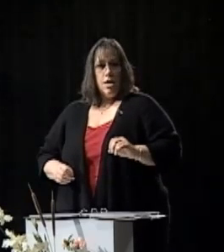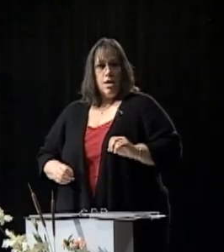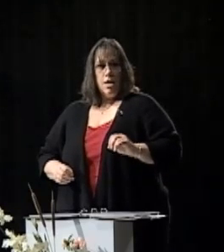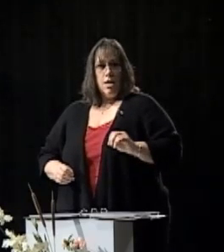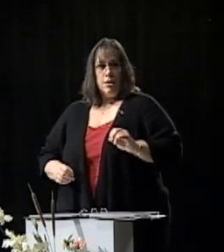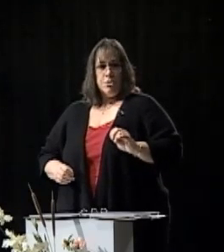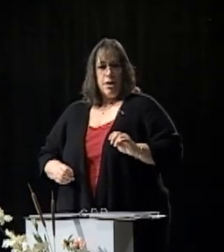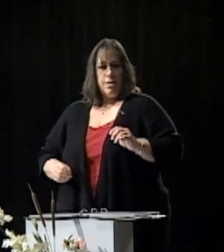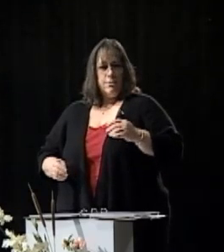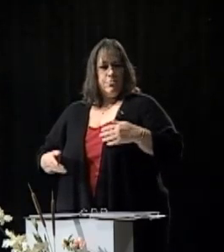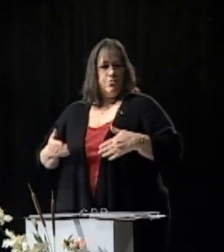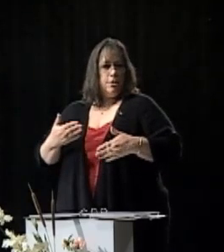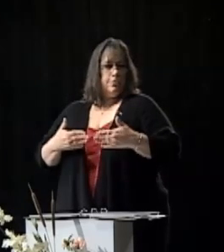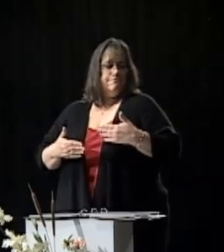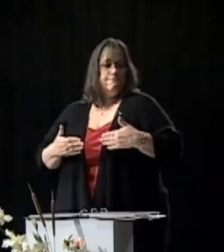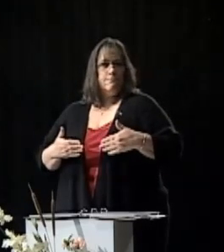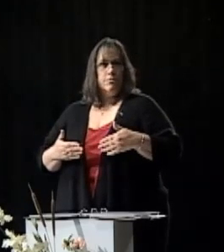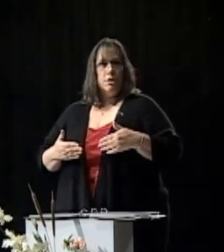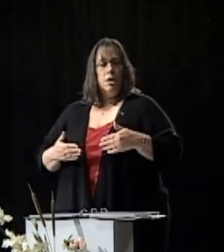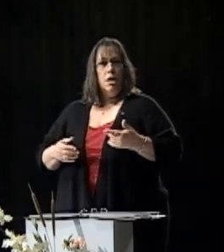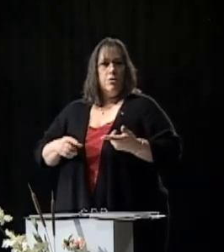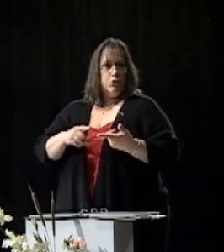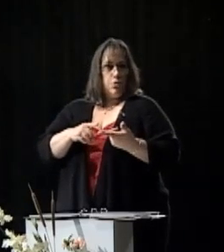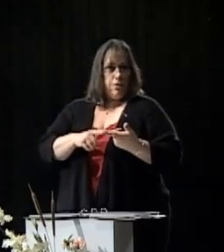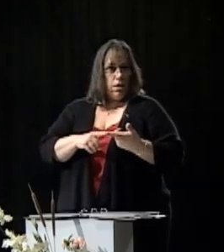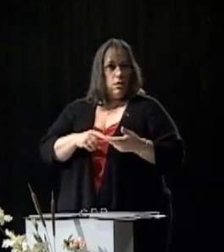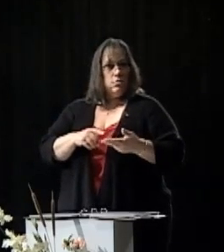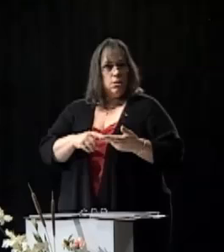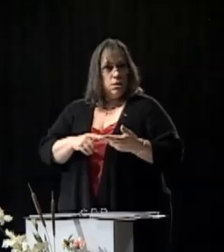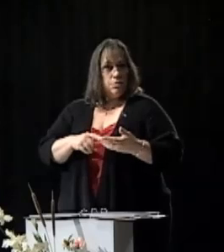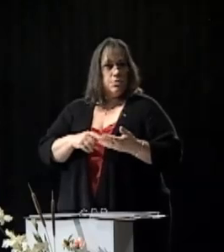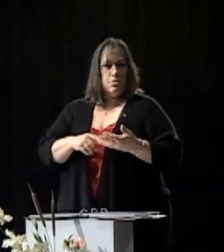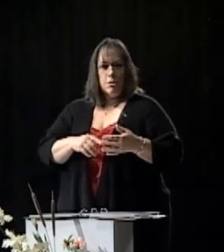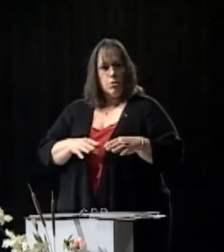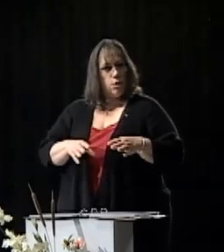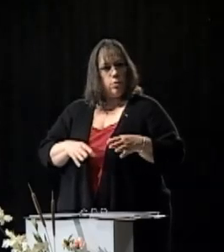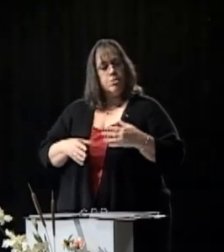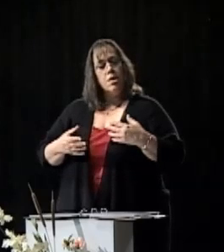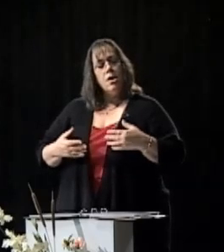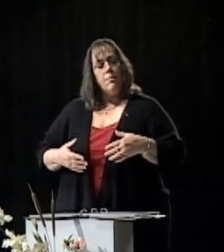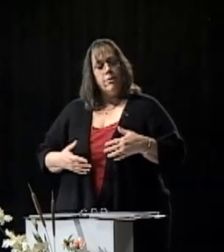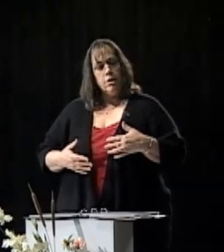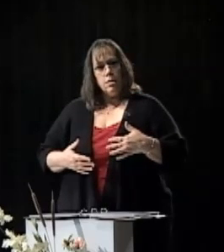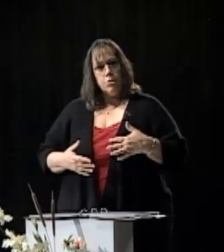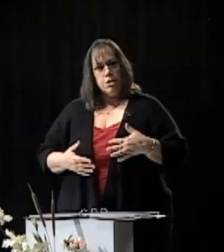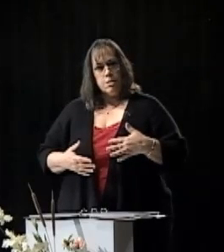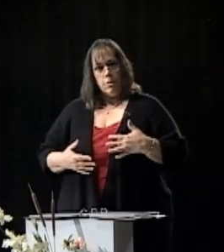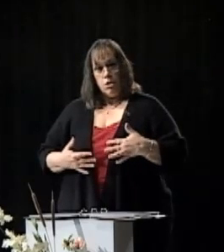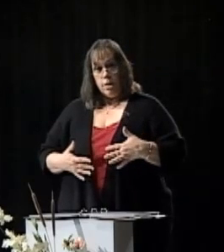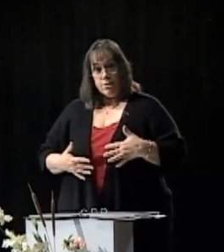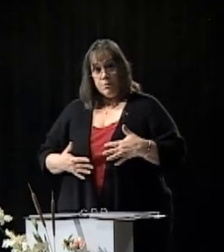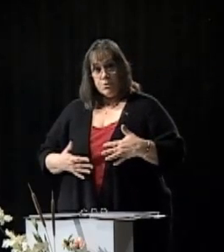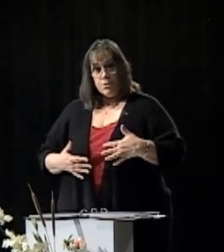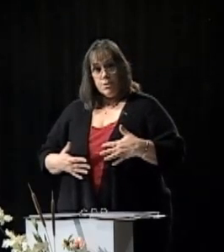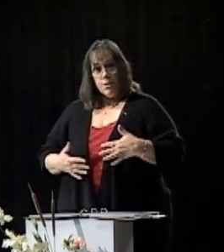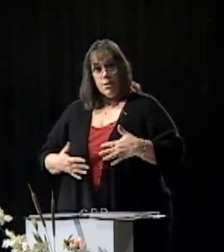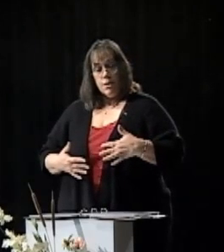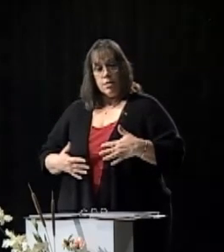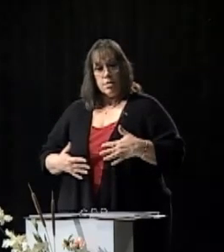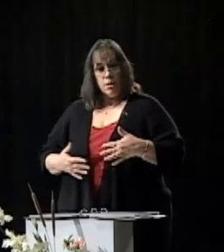and it's out of. They'll do the, is, a lot of words. American English is about concepts because it comes